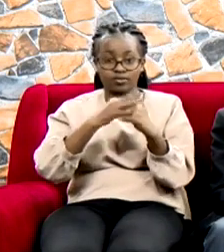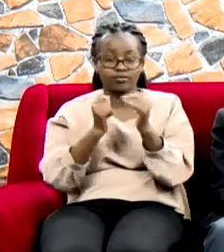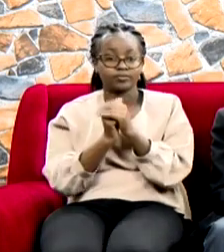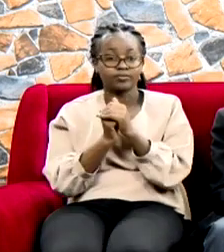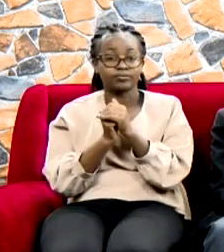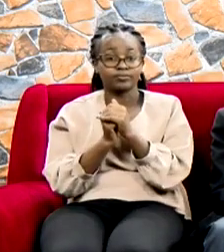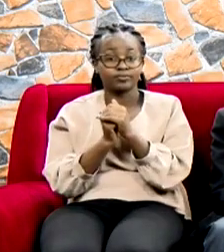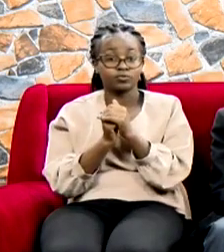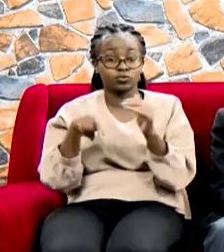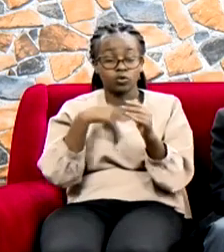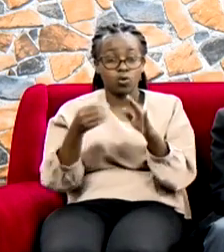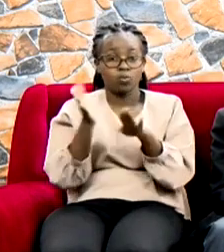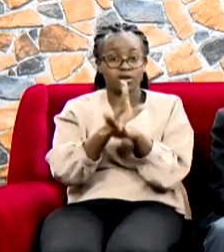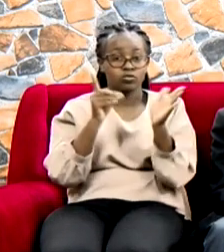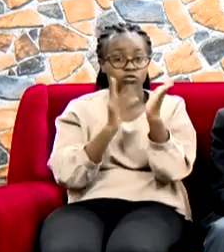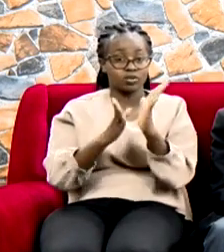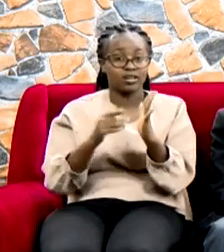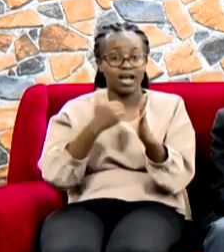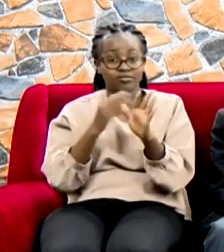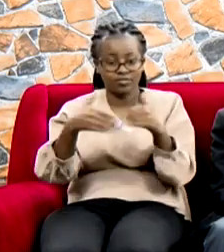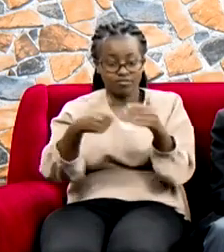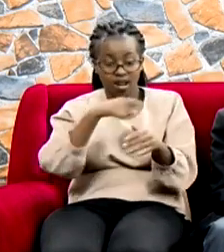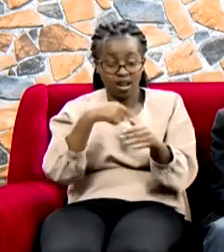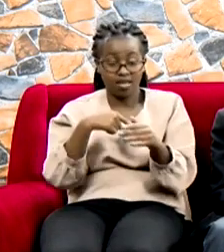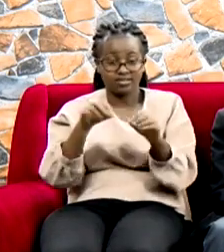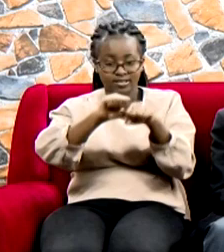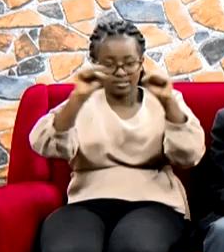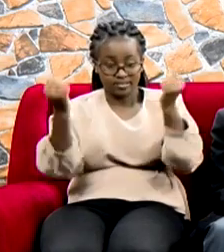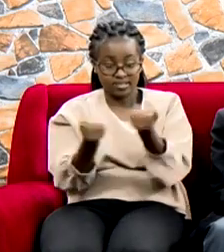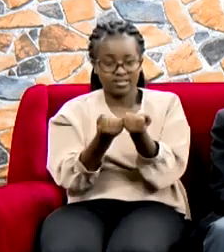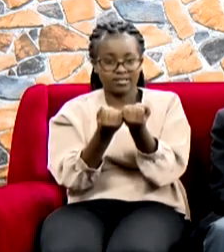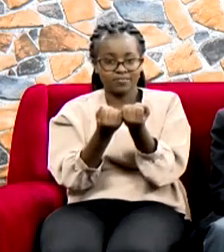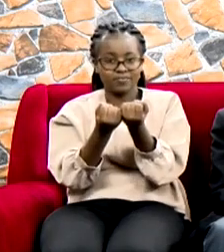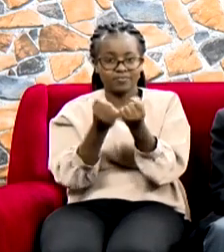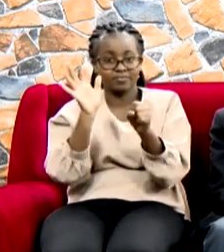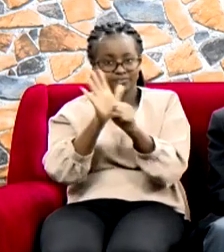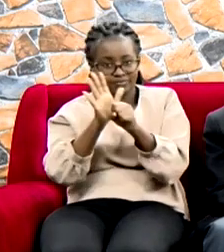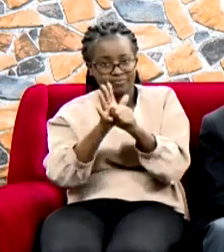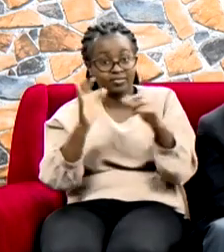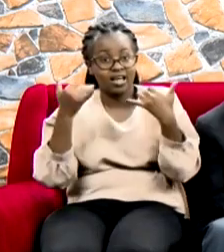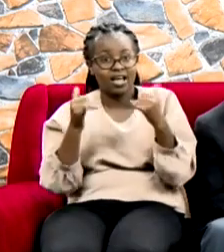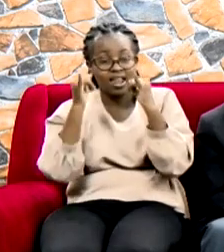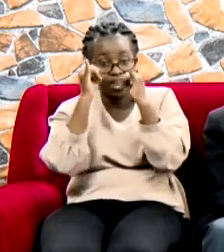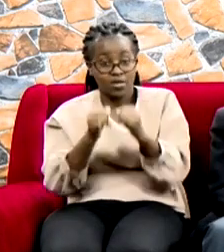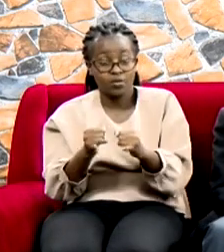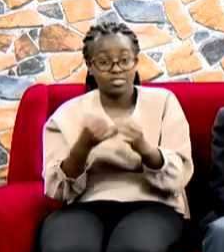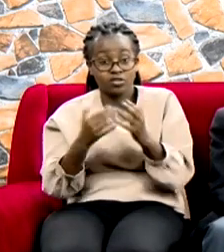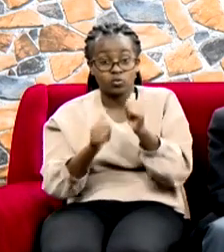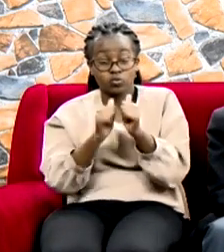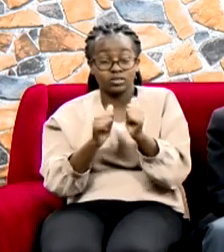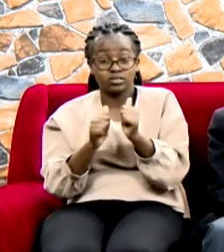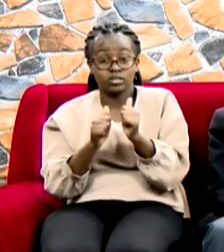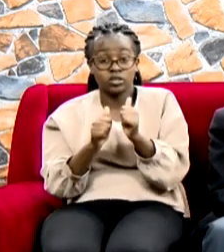20508. And we'll go back to Dr. He had given us a system overload. and new discoveries that